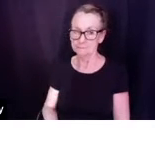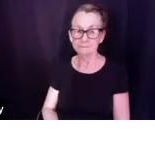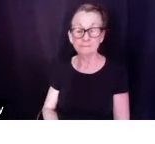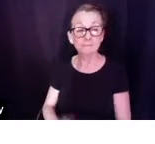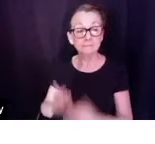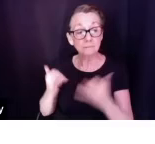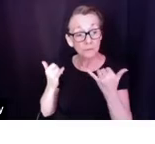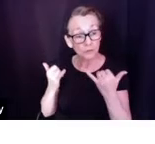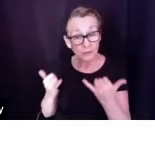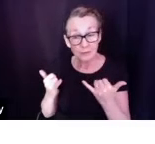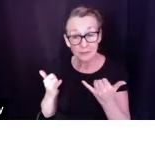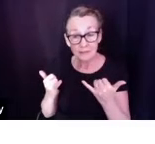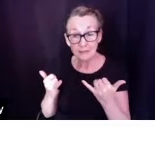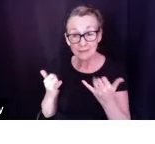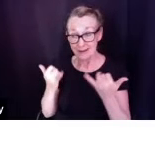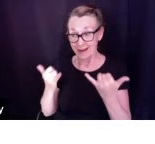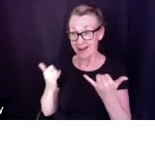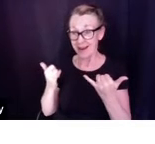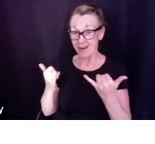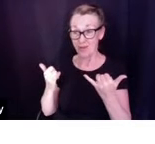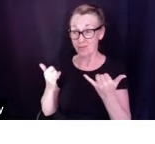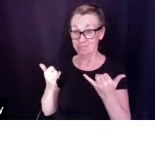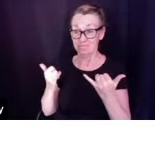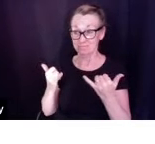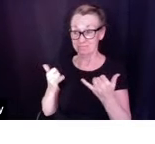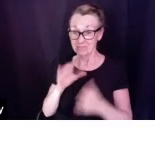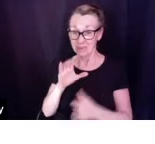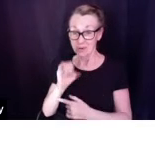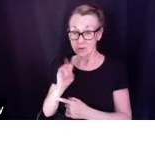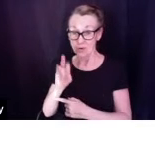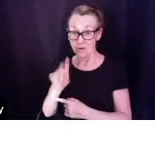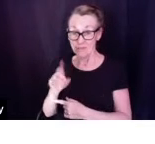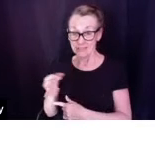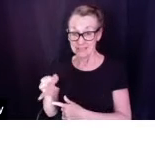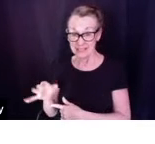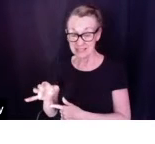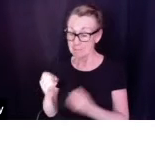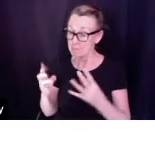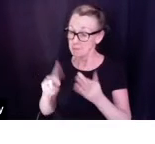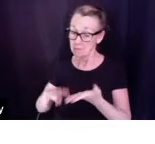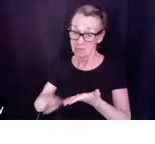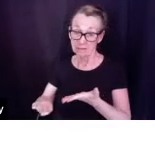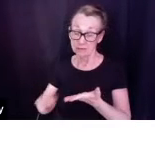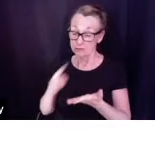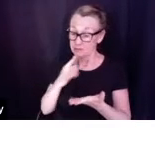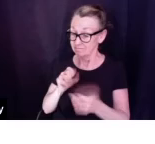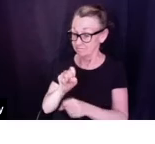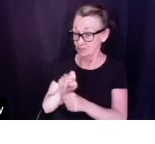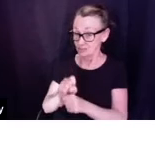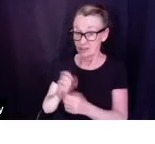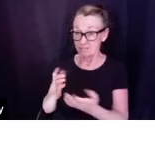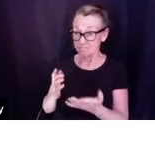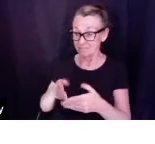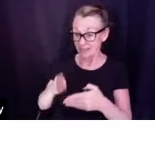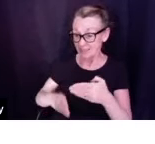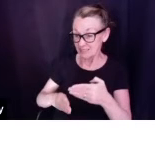Currently, because of the pandemic, a lot of people are maybe laid off, and that's perfectly fine to say your job ended or you were laid off because